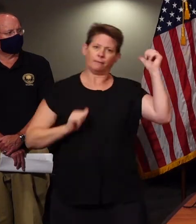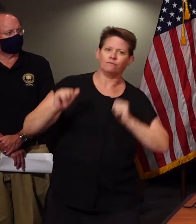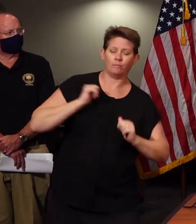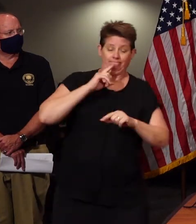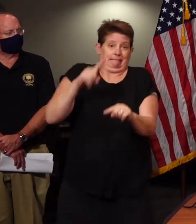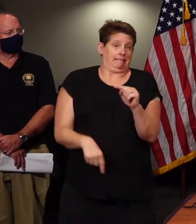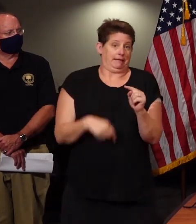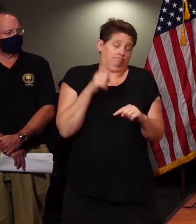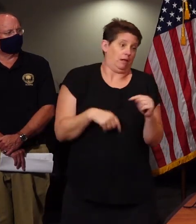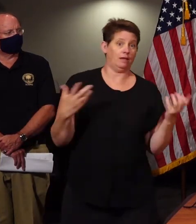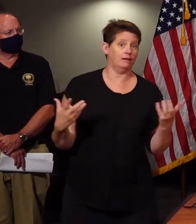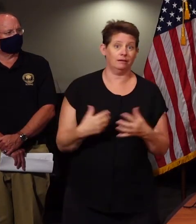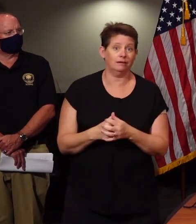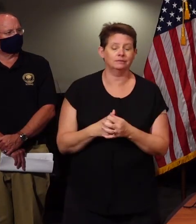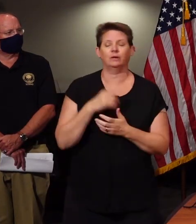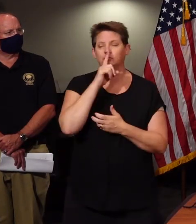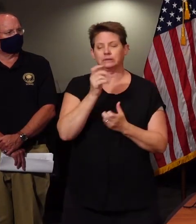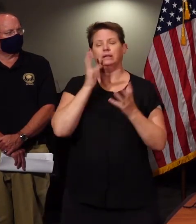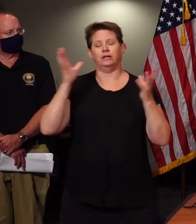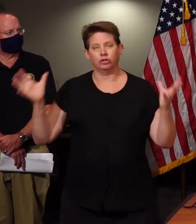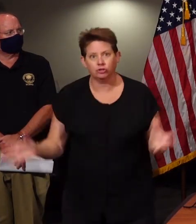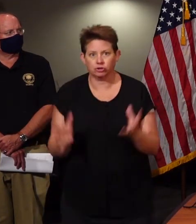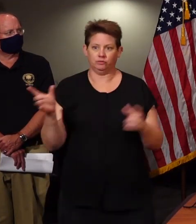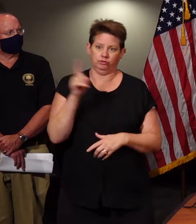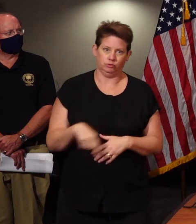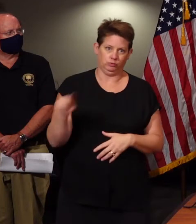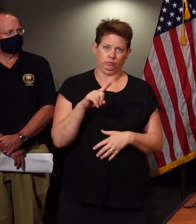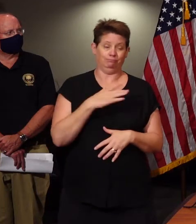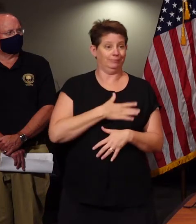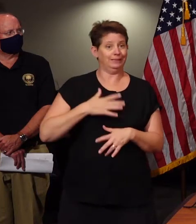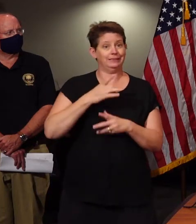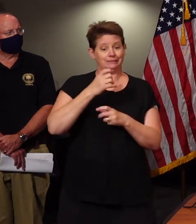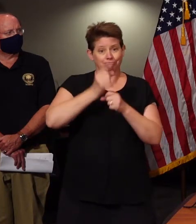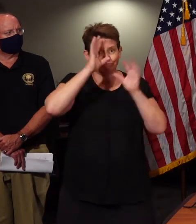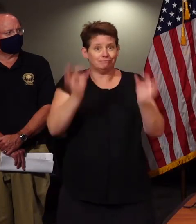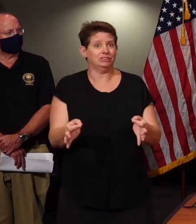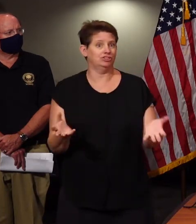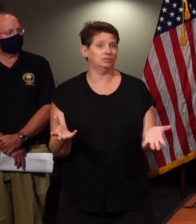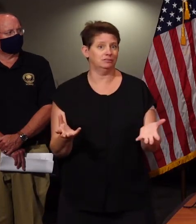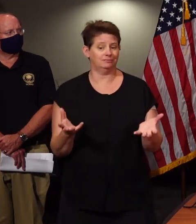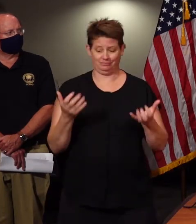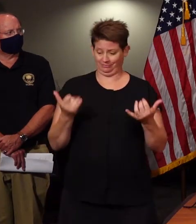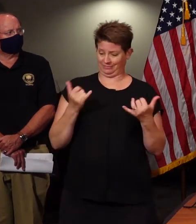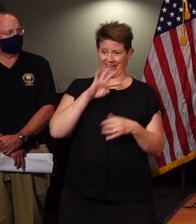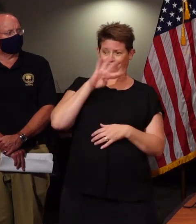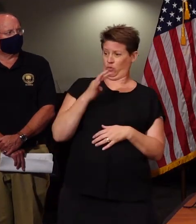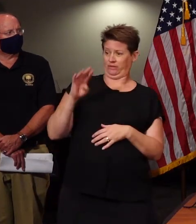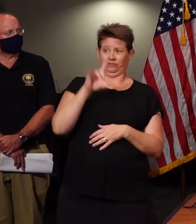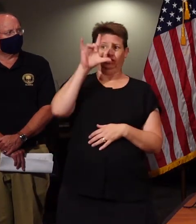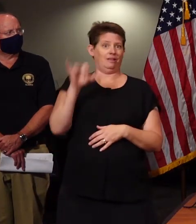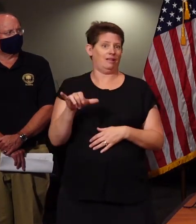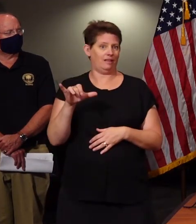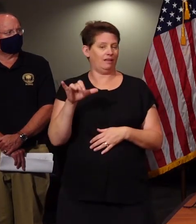it. So I urge everyone, it is time to make up our mind. This is the 4th of July. We